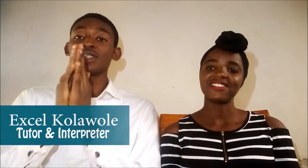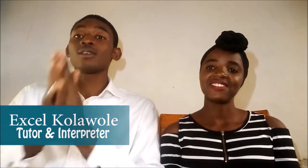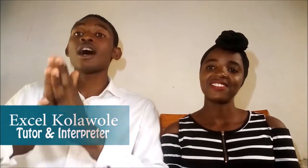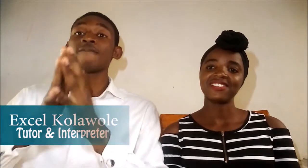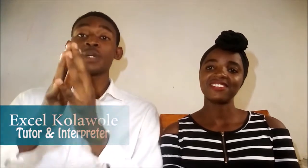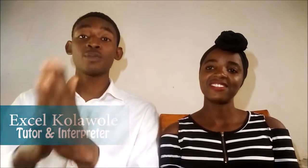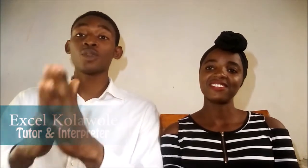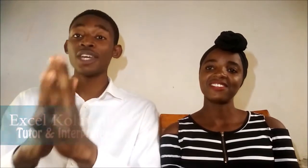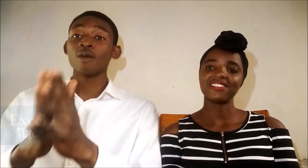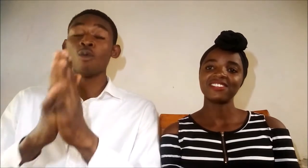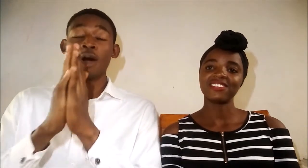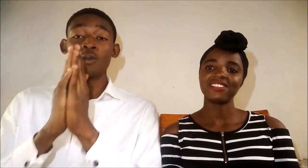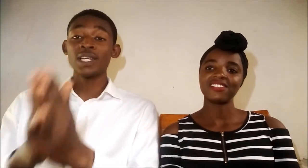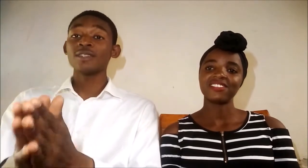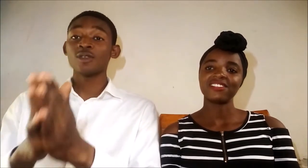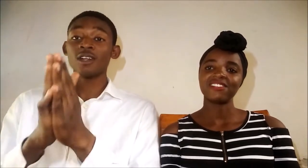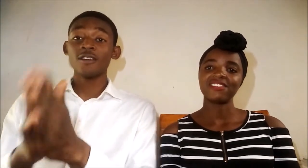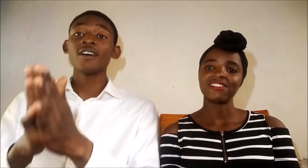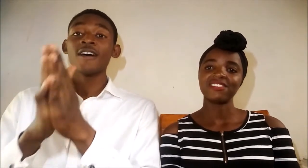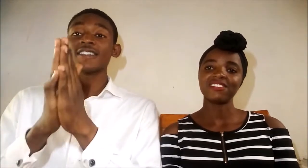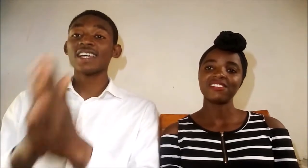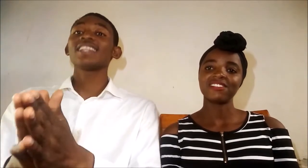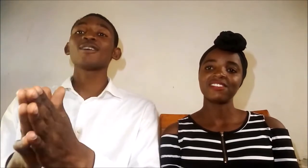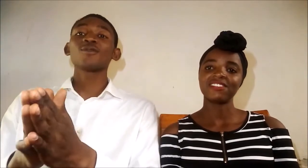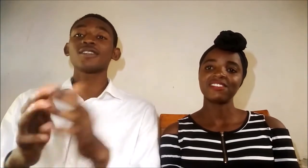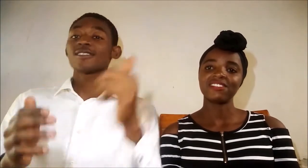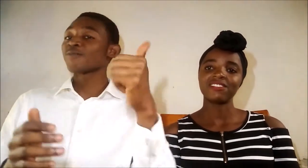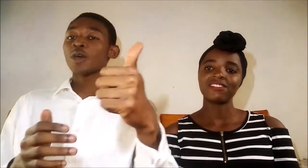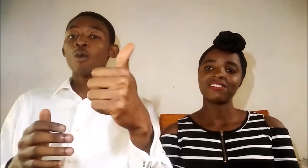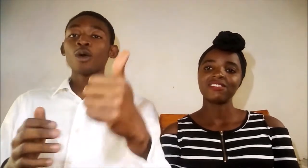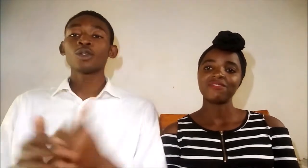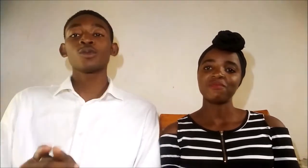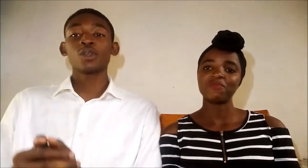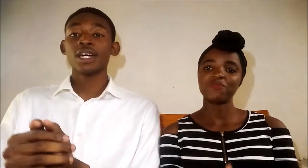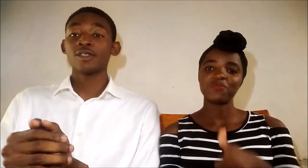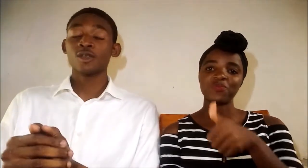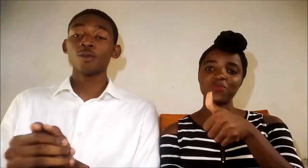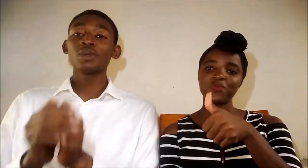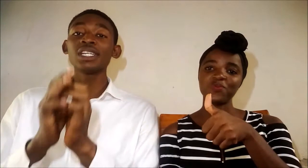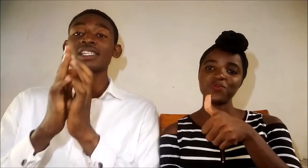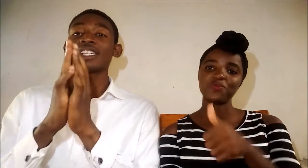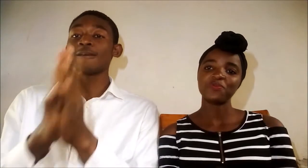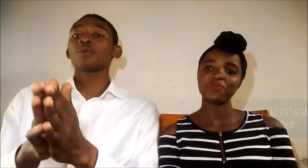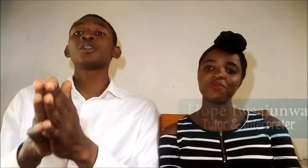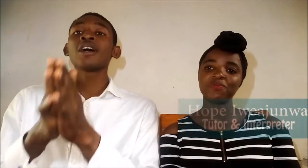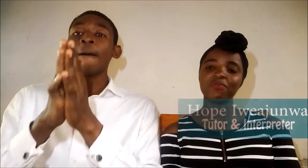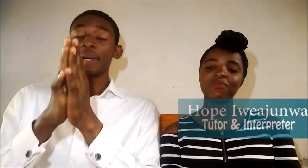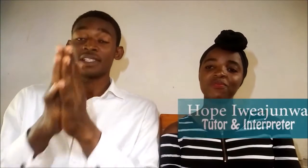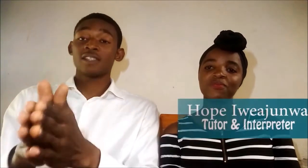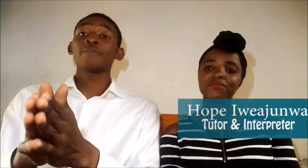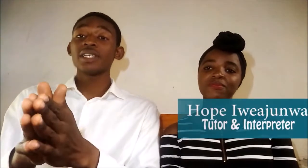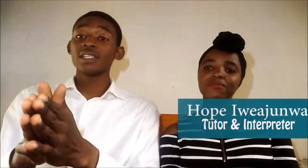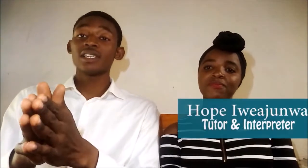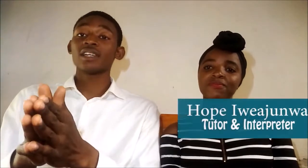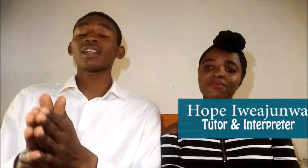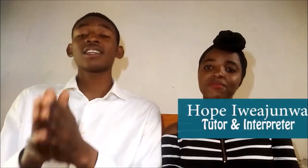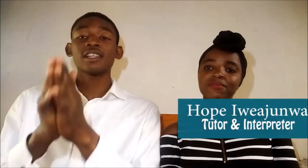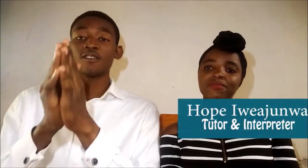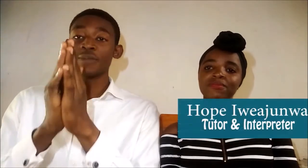still have people here who are willing to learn sign language. Well done for that. So please keep on participating in the class as you've been